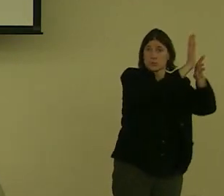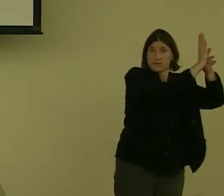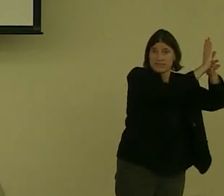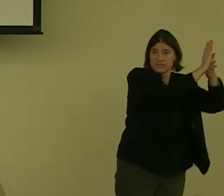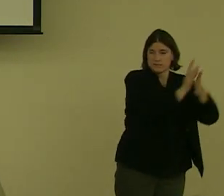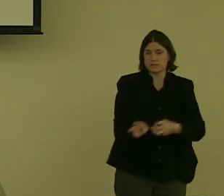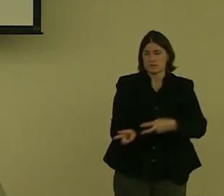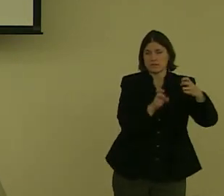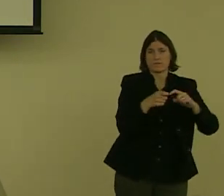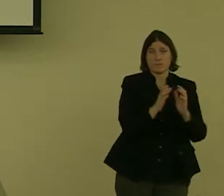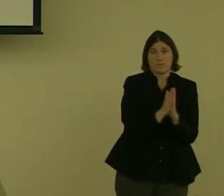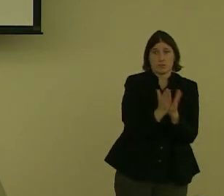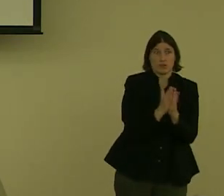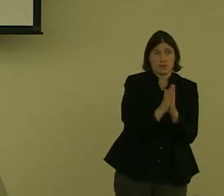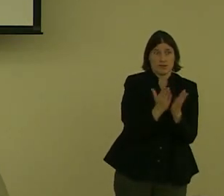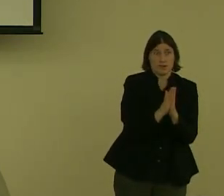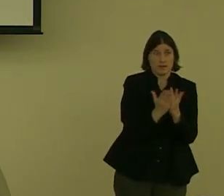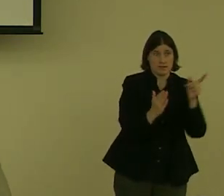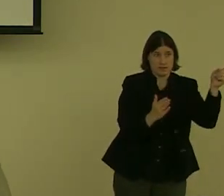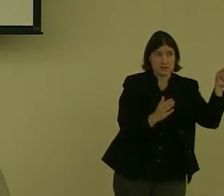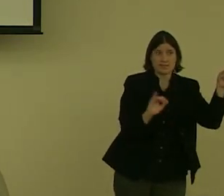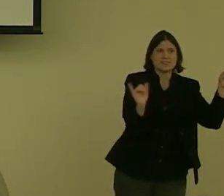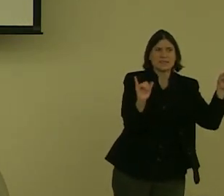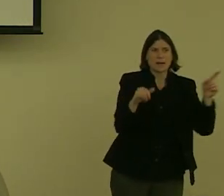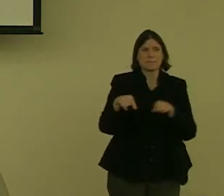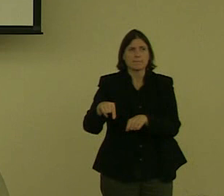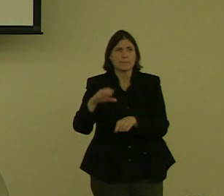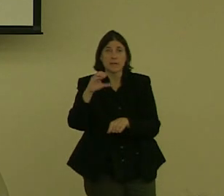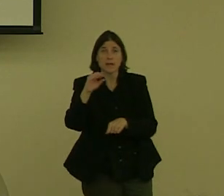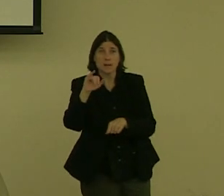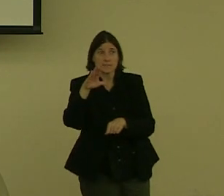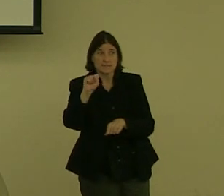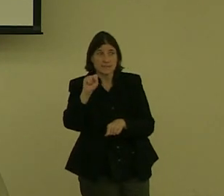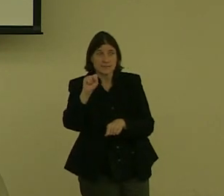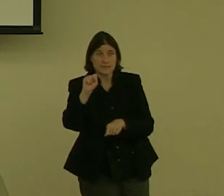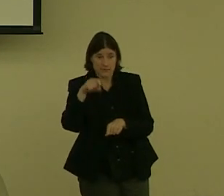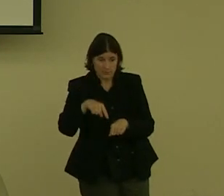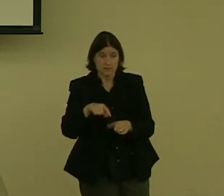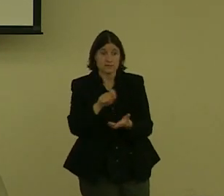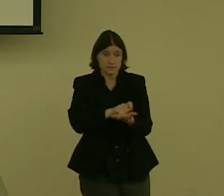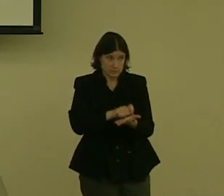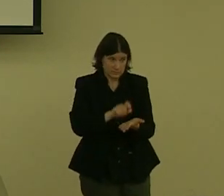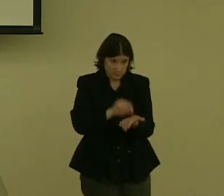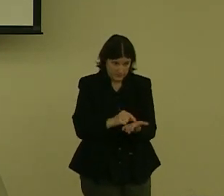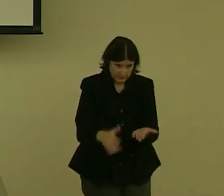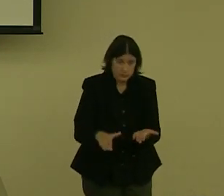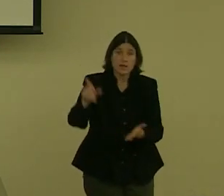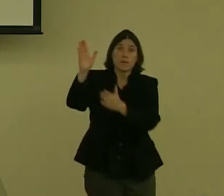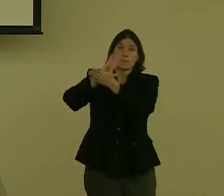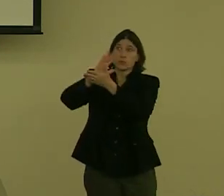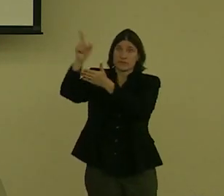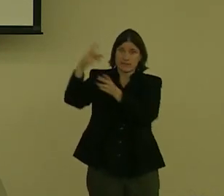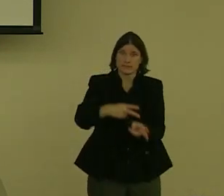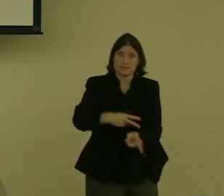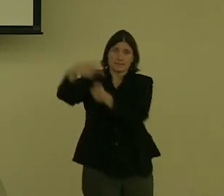single auteur? I mean, I think it depends on your background as a comics critic or a comics scholar. So